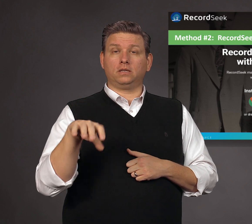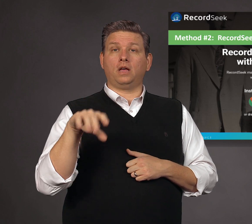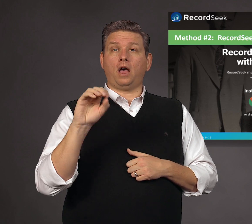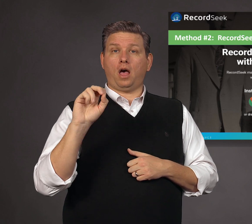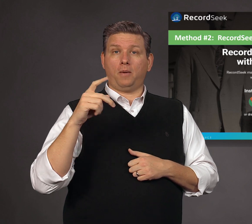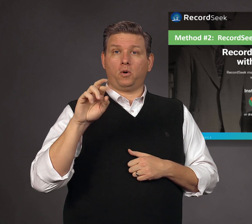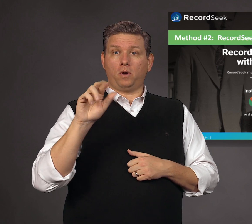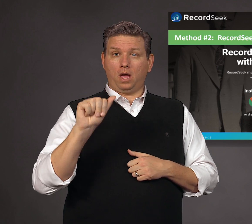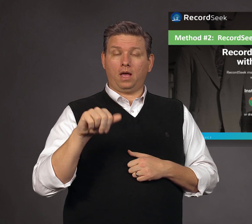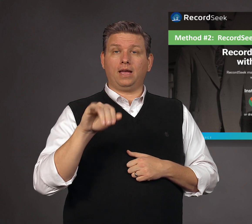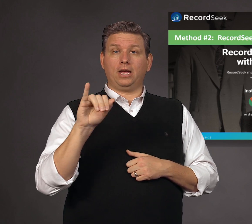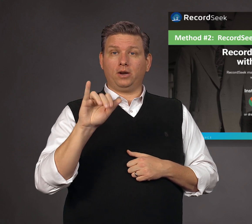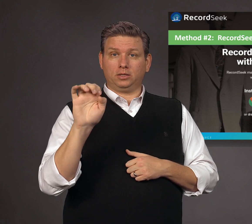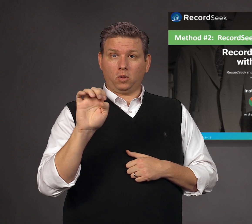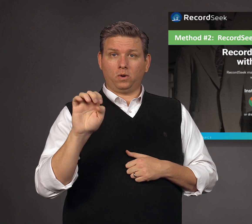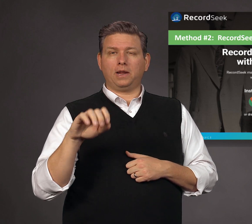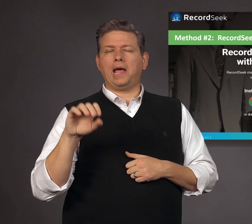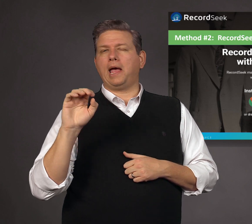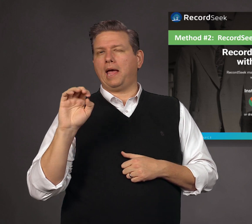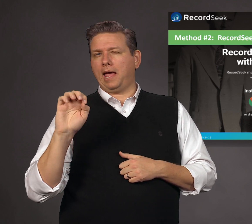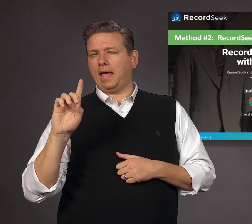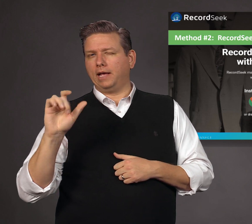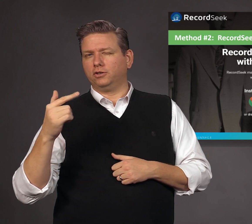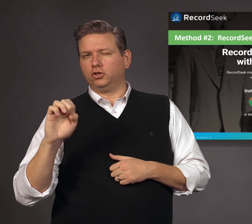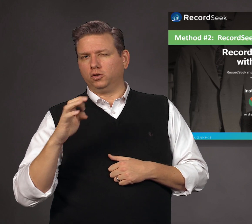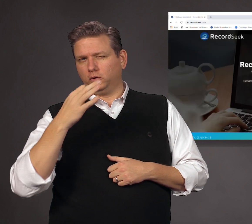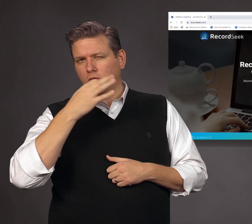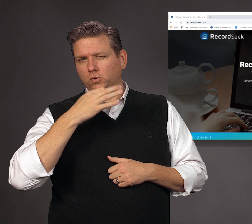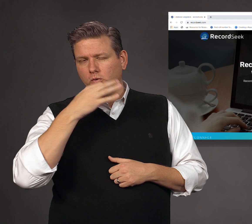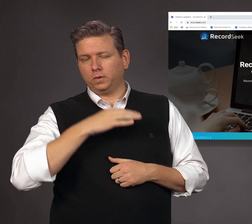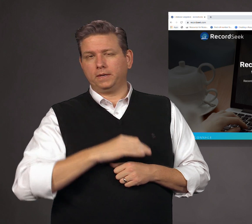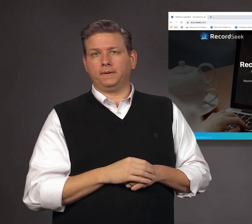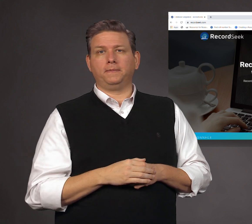the extension for Edge coming soon.